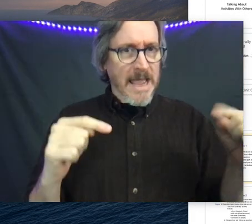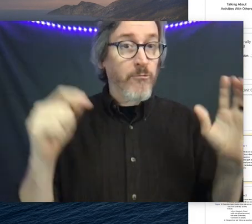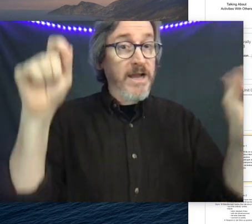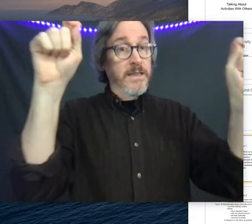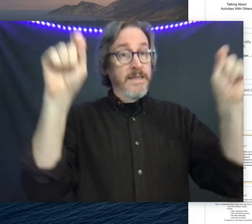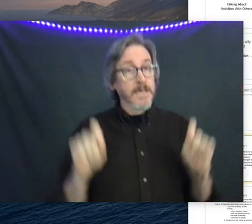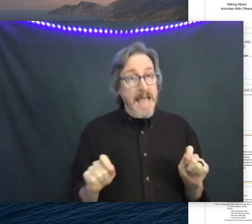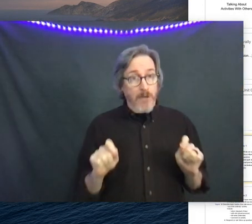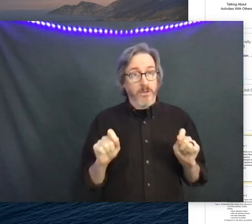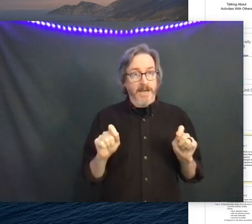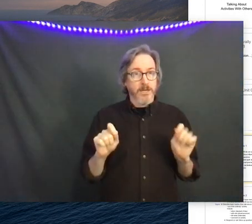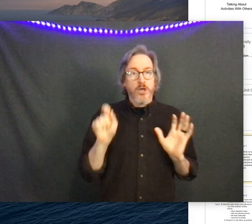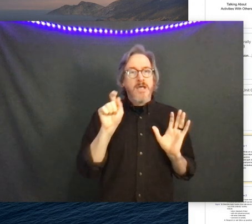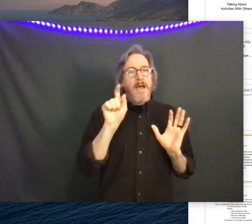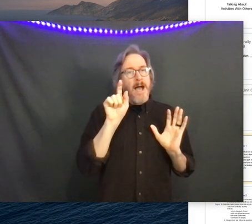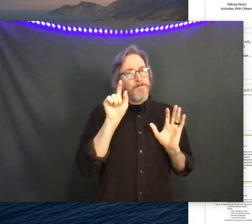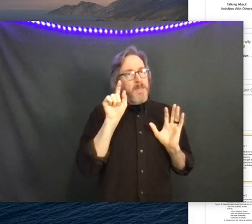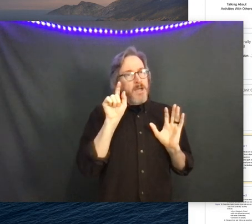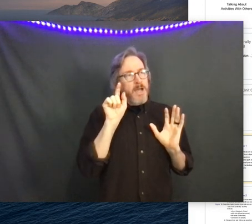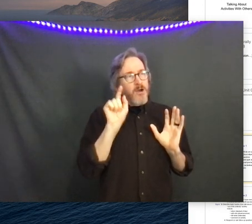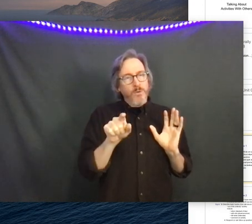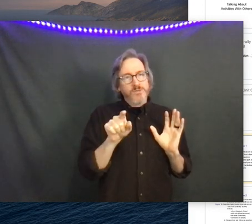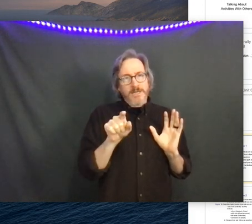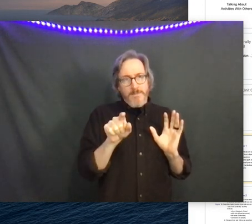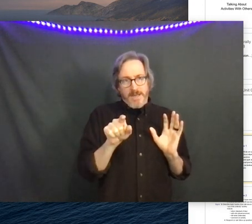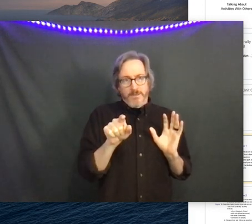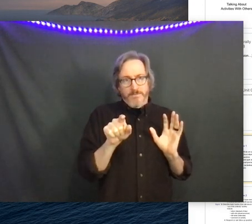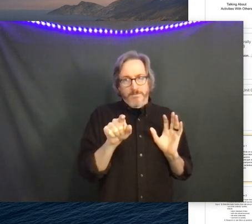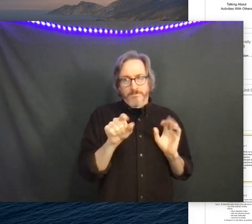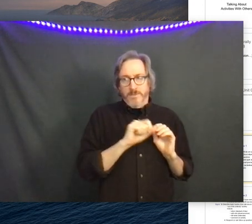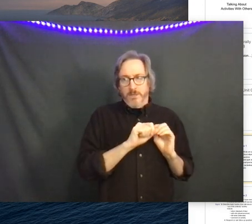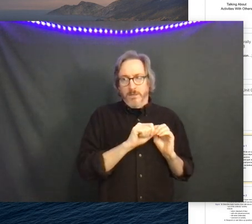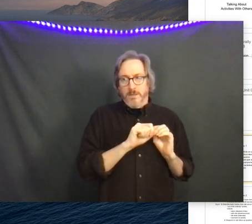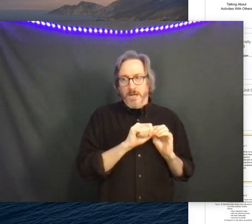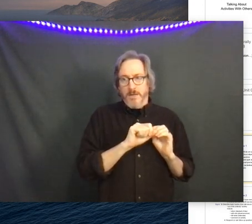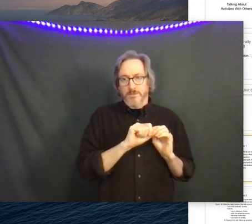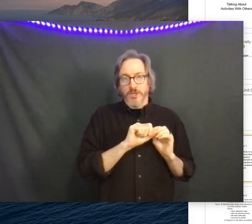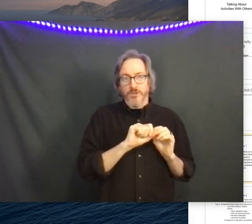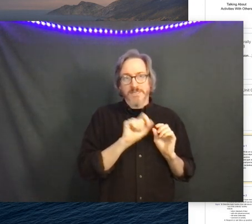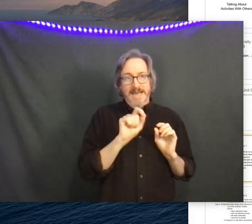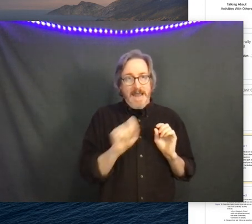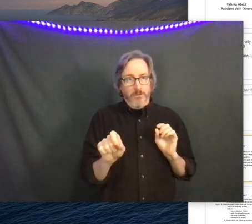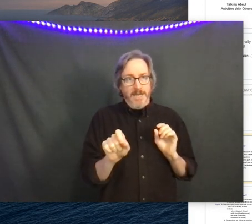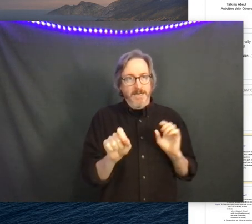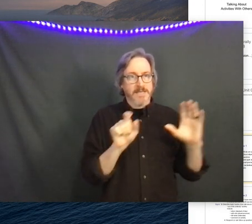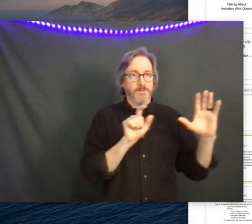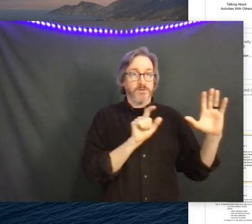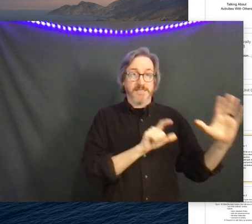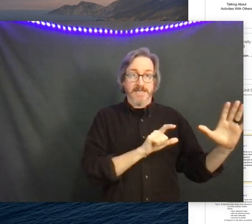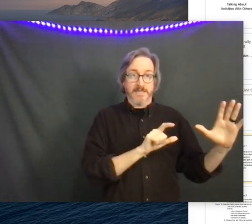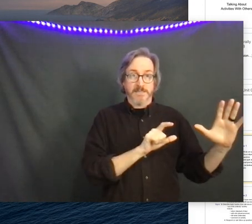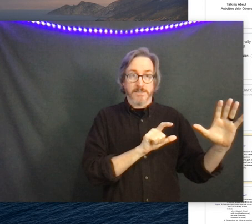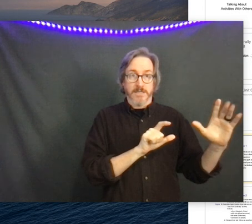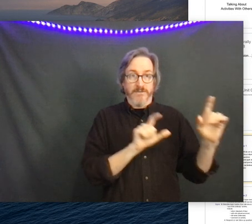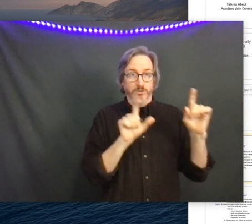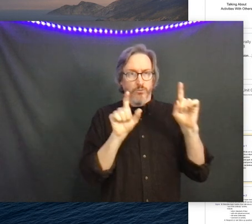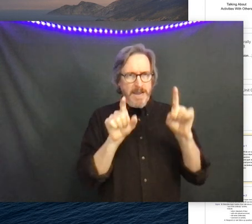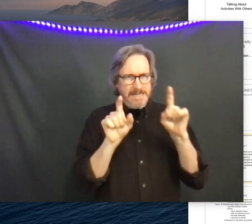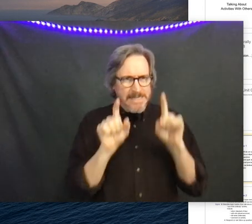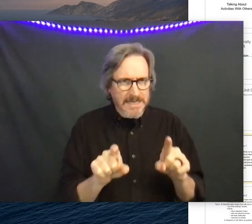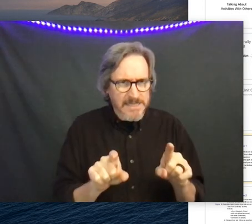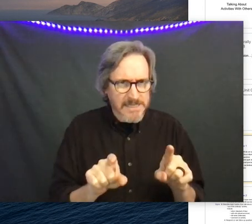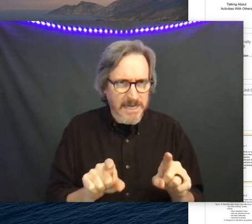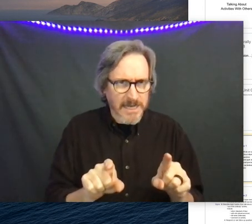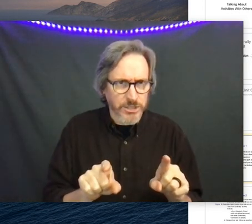think about that, write a little outline. I always recommend to use an outline as opposed to sentences. If you